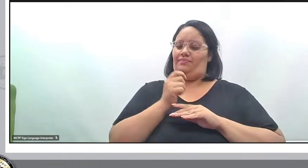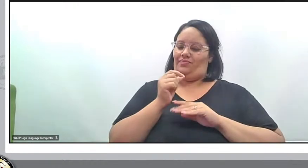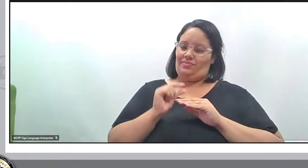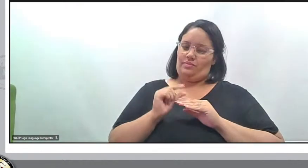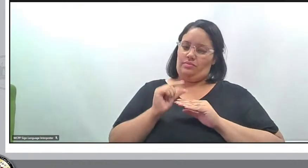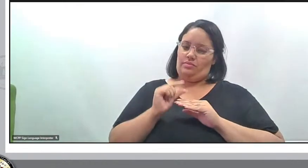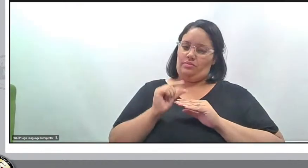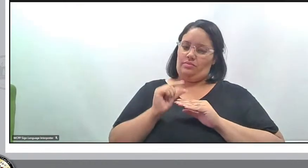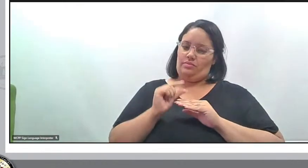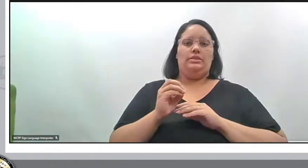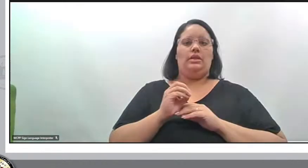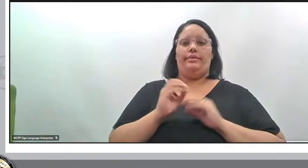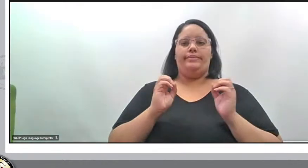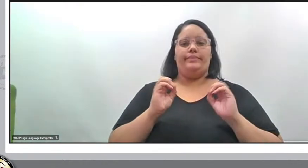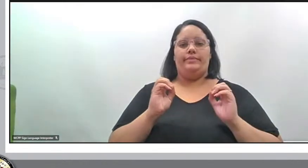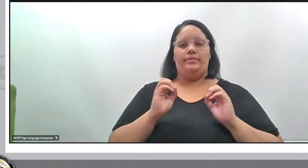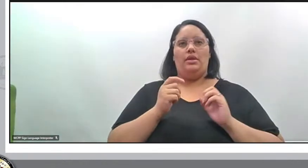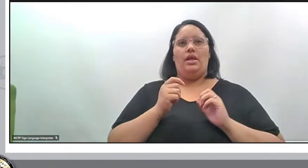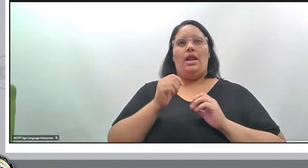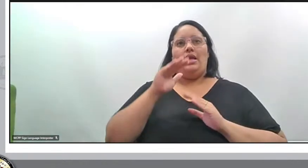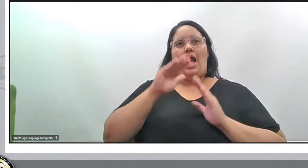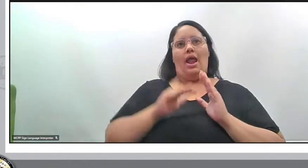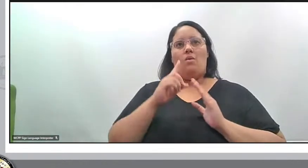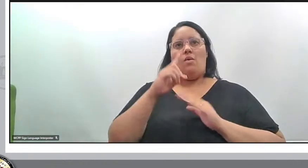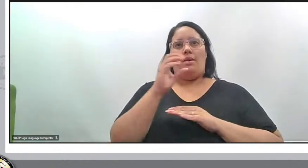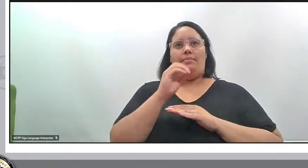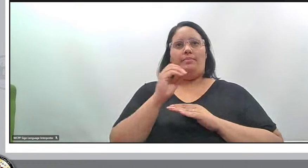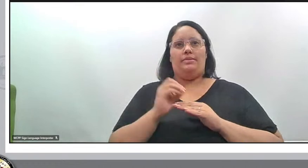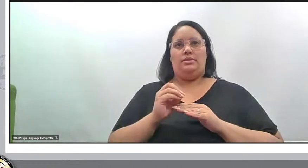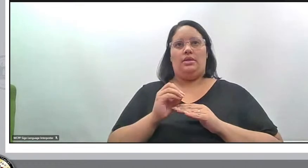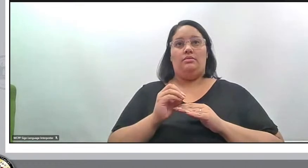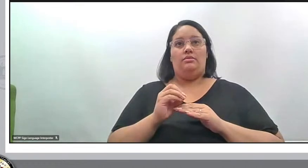by 1%. It is less than 1%. So